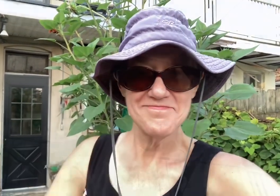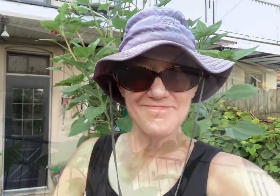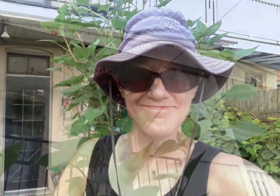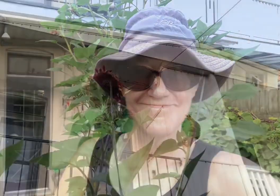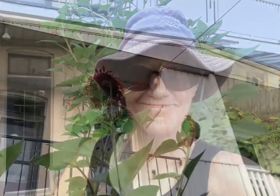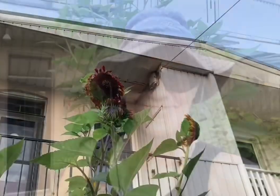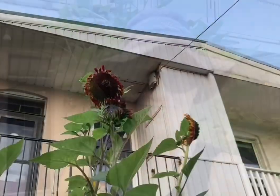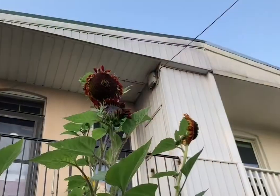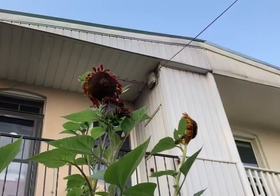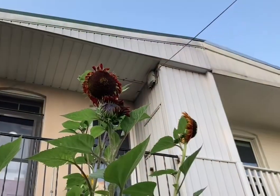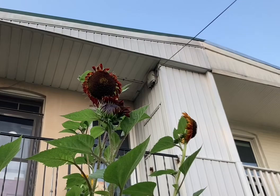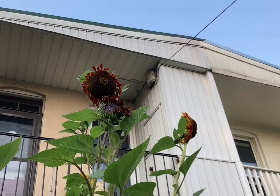bag.